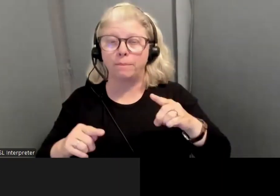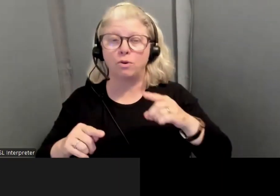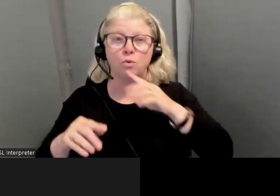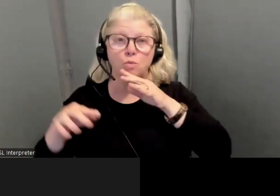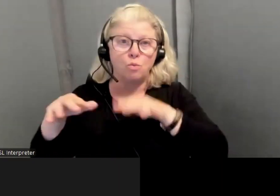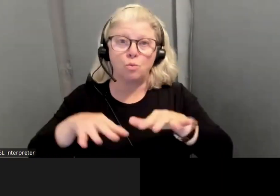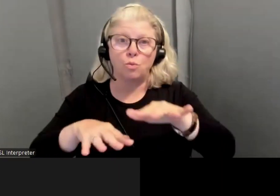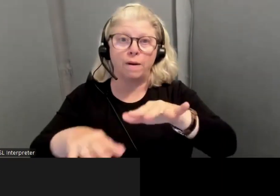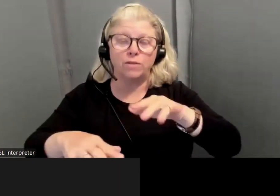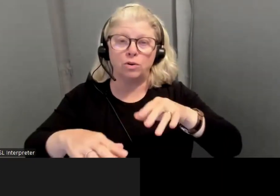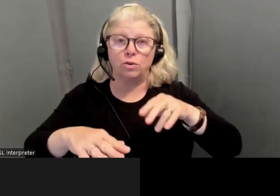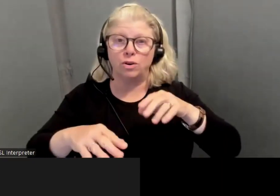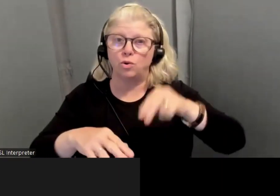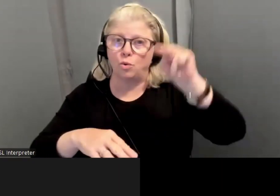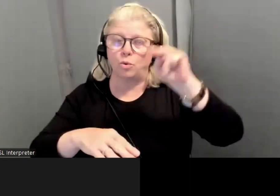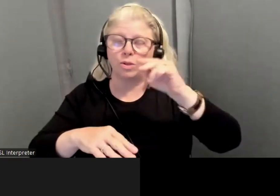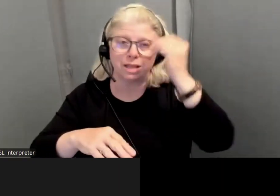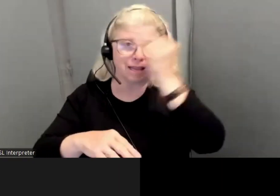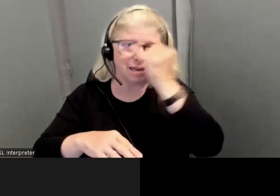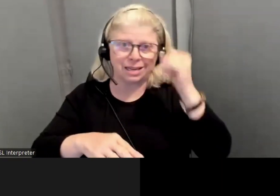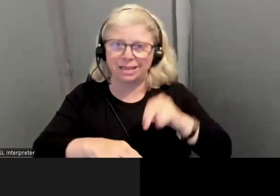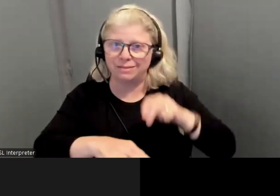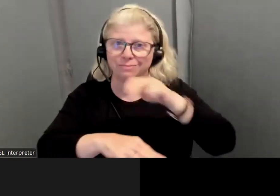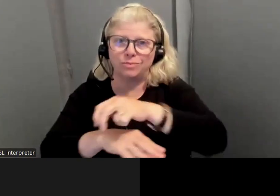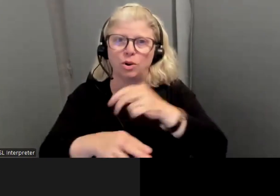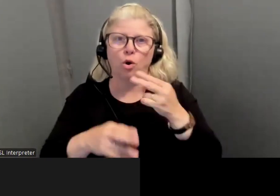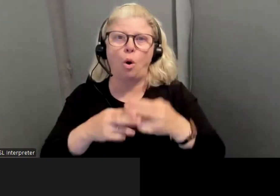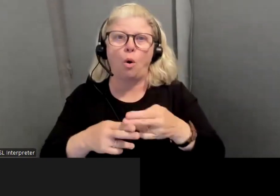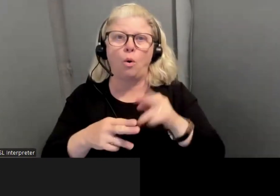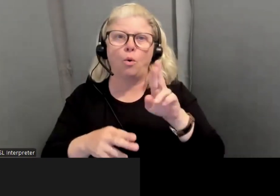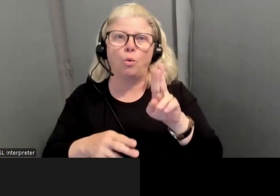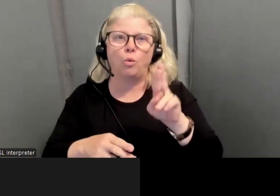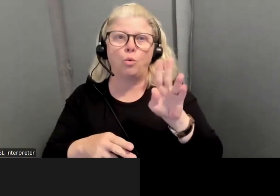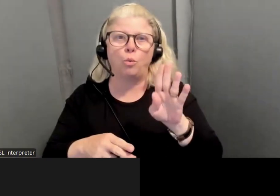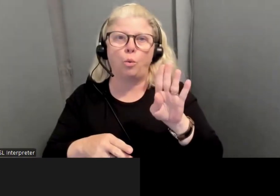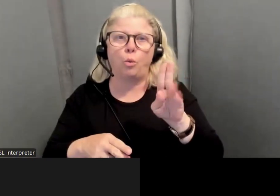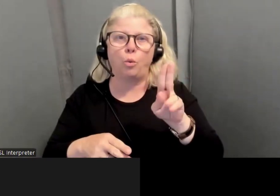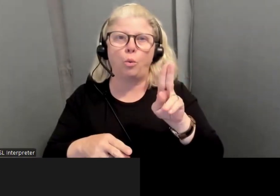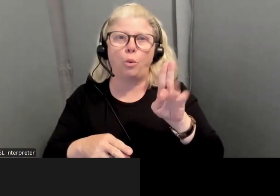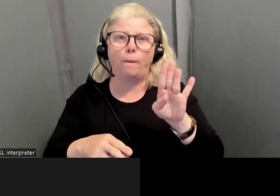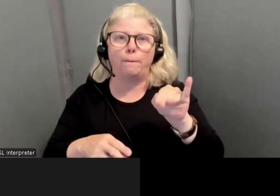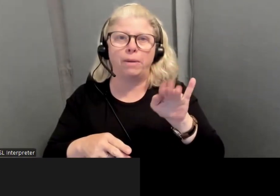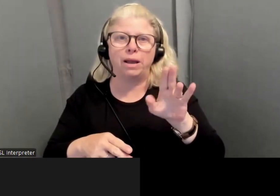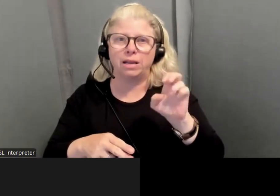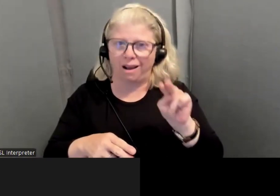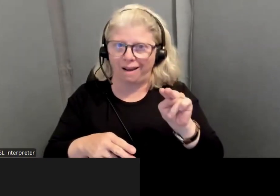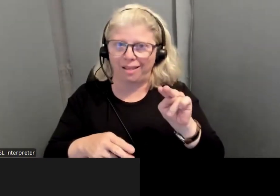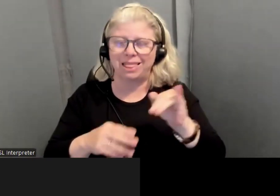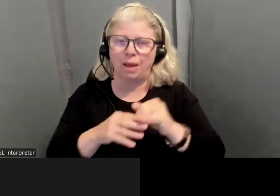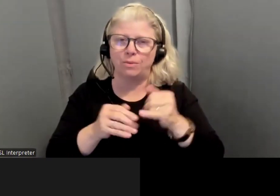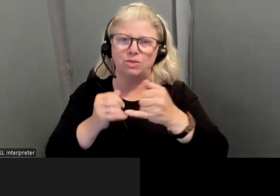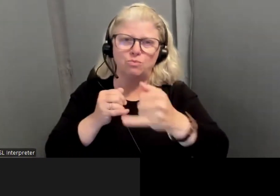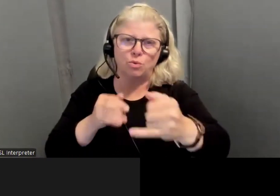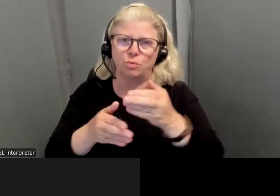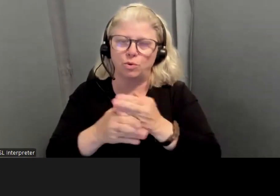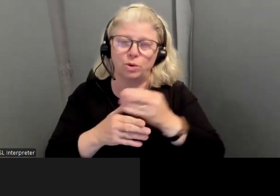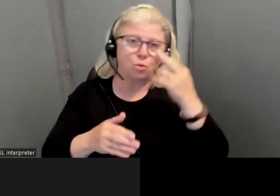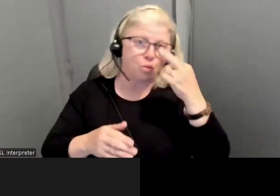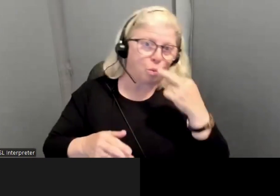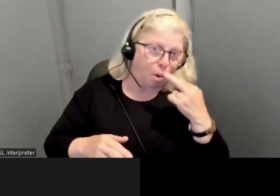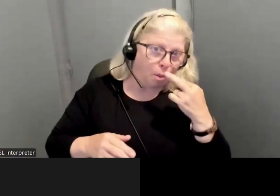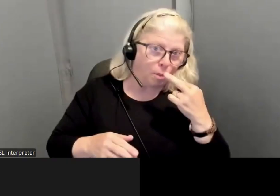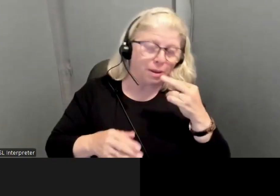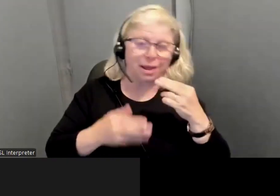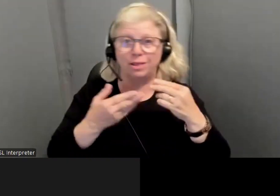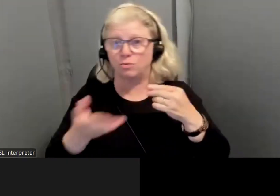in northern Italy. The Rubicon River was the official border between Rome and the